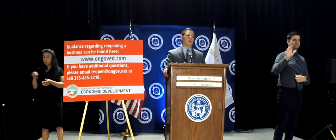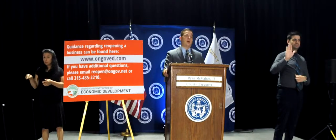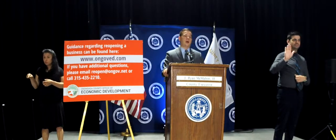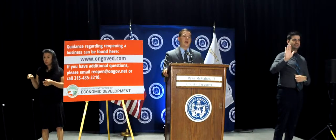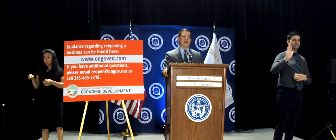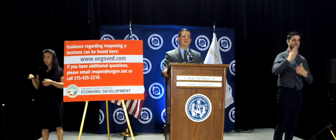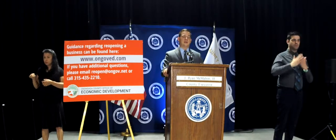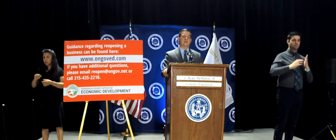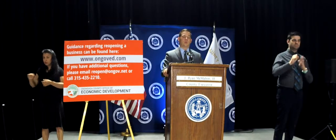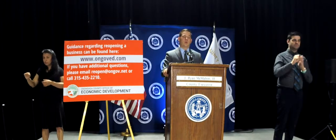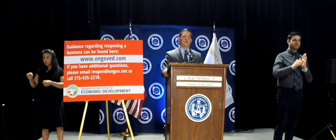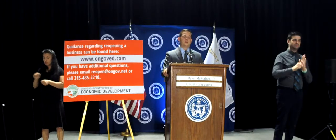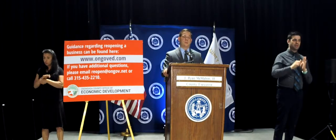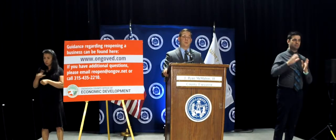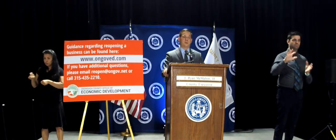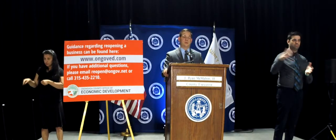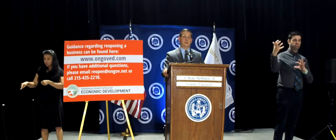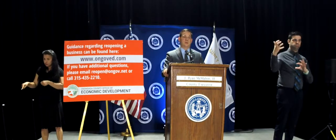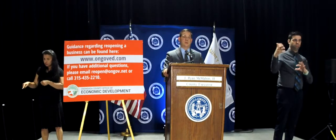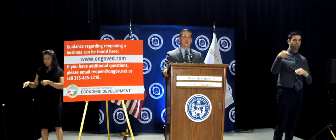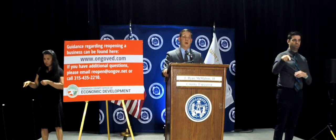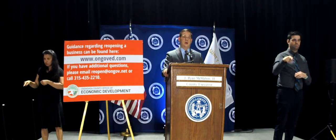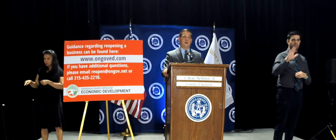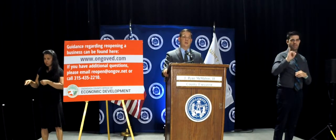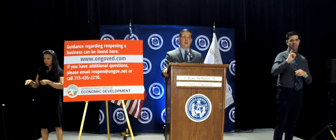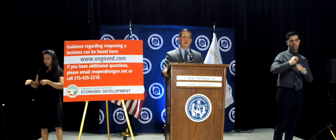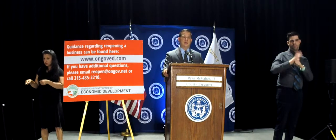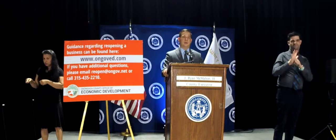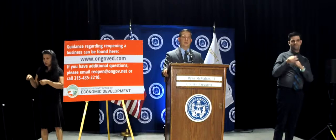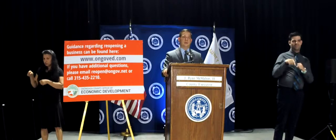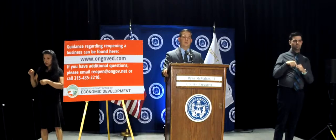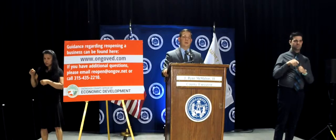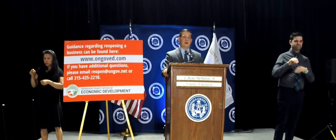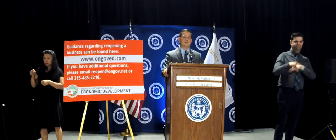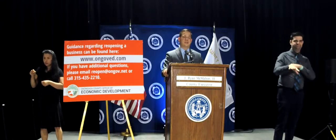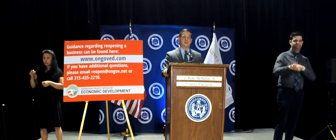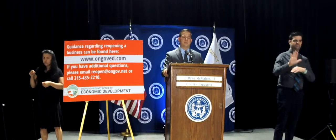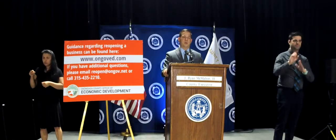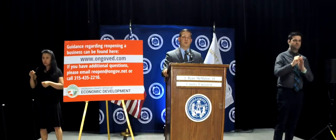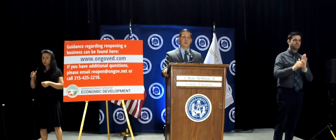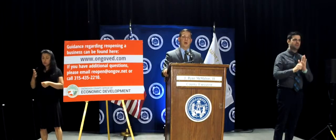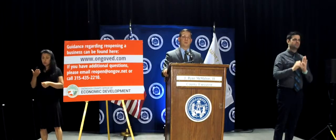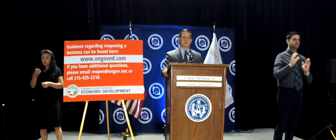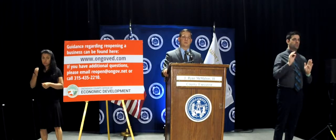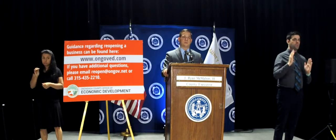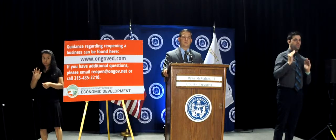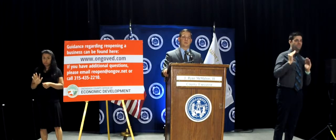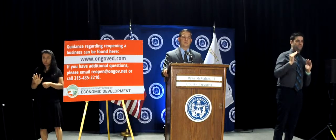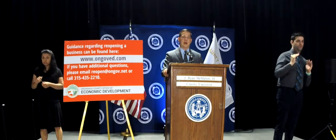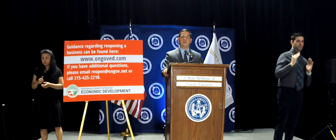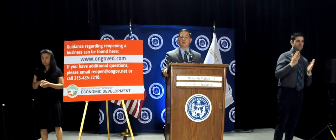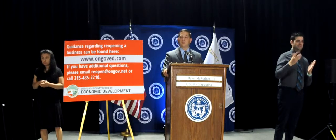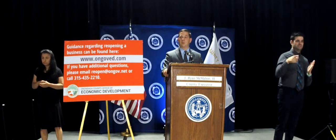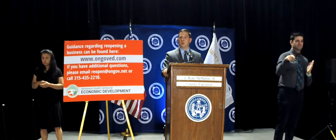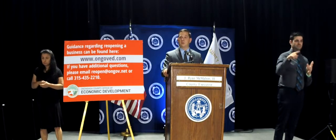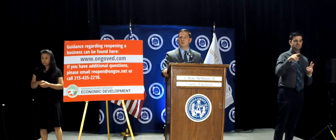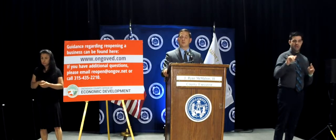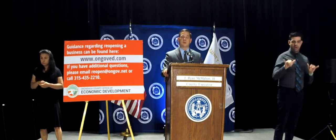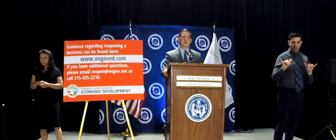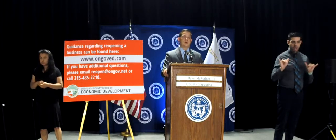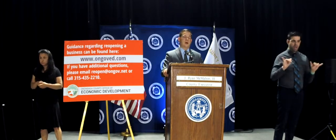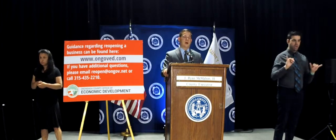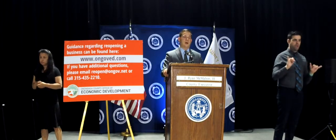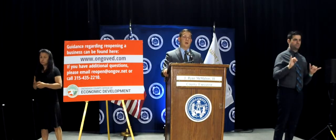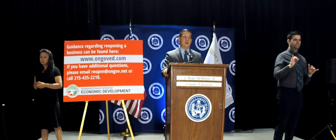So I think there will be something, and I've seen the bills. We helped craft some of the